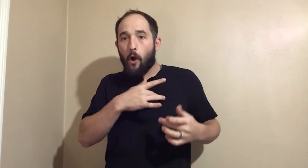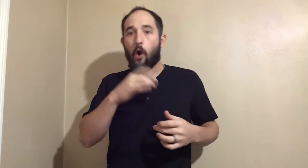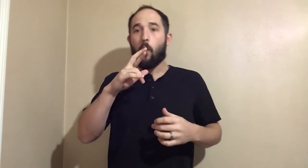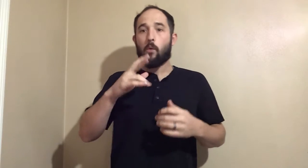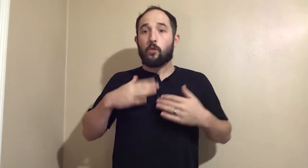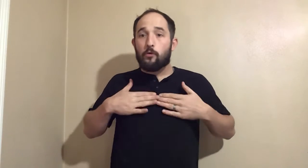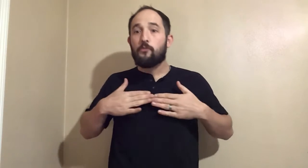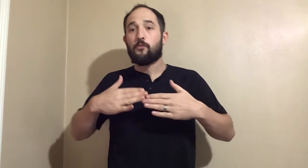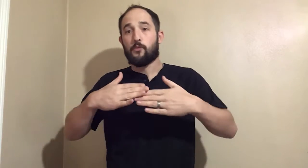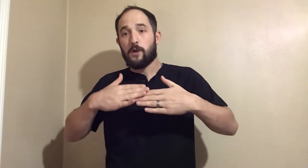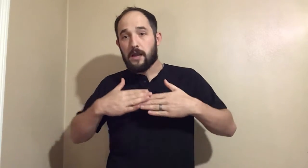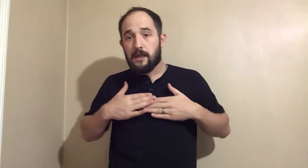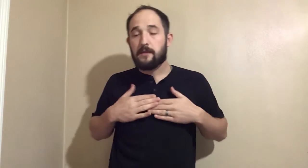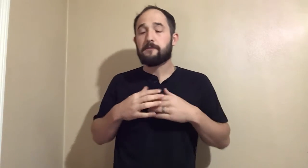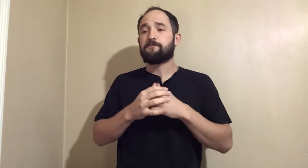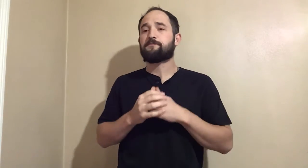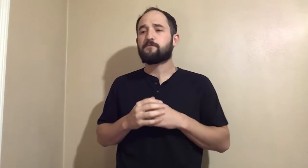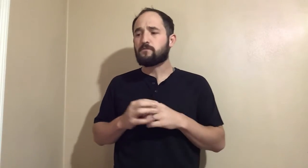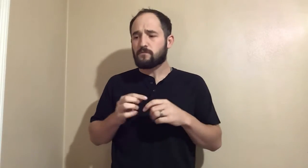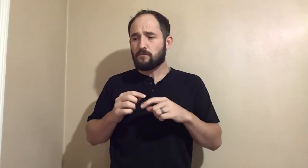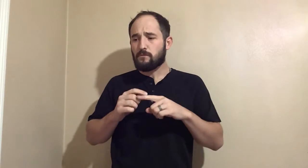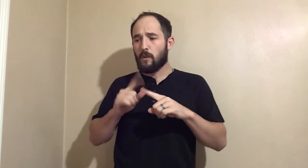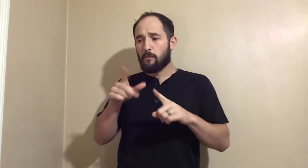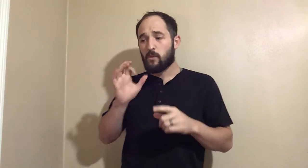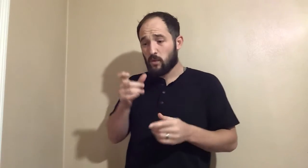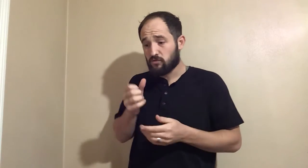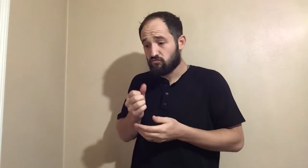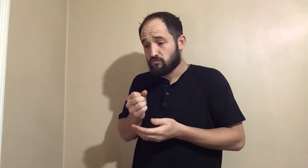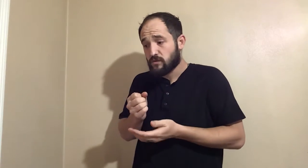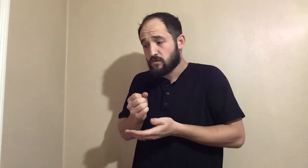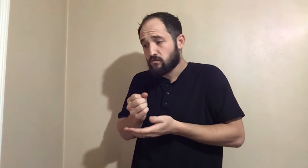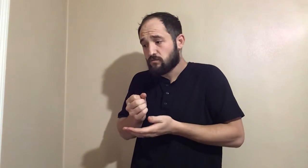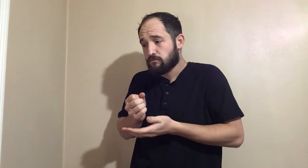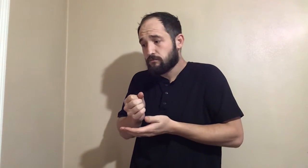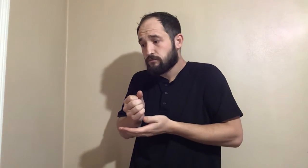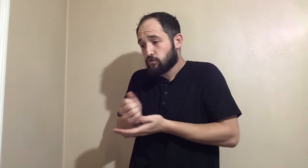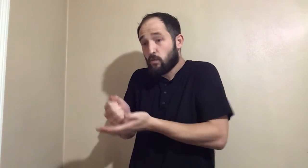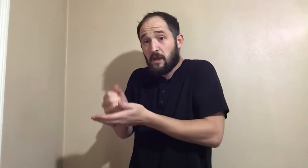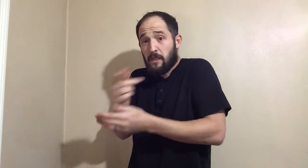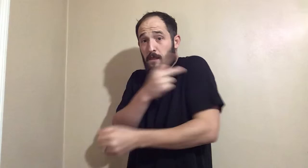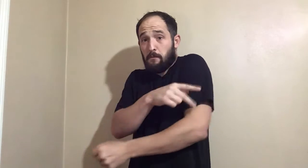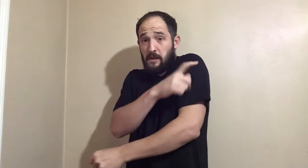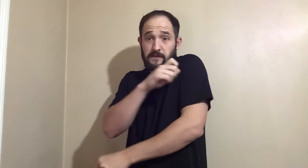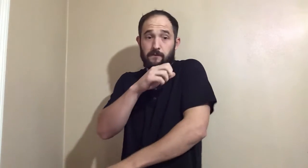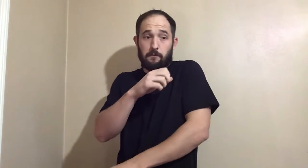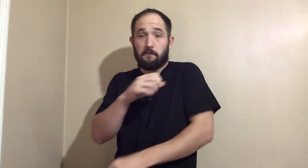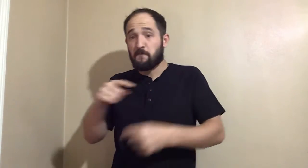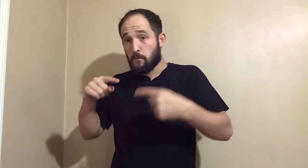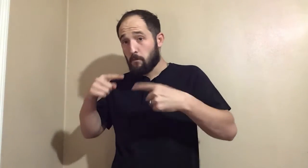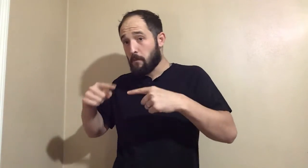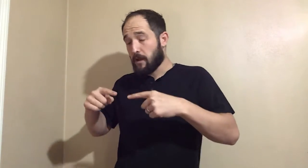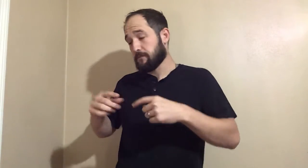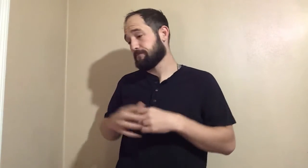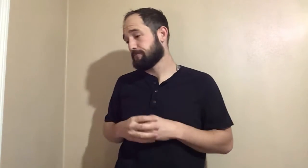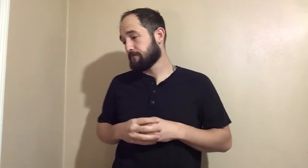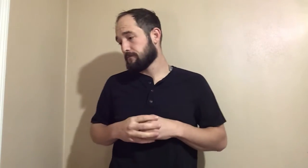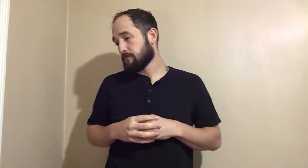this patient for pain even though we don't have their obvious